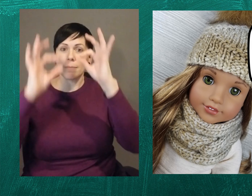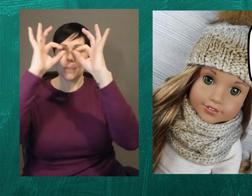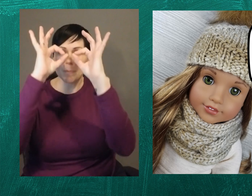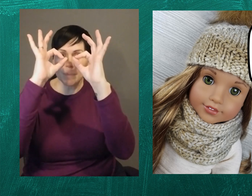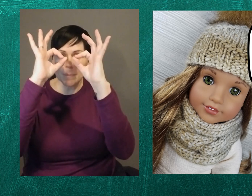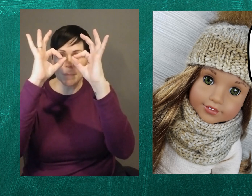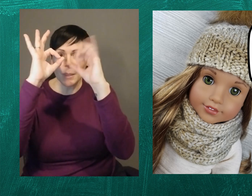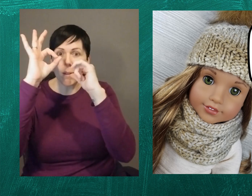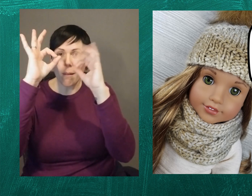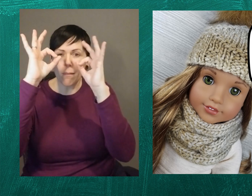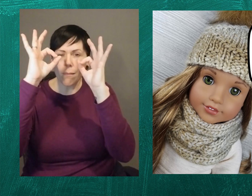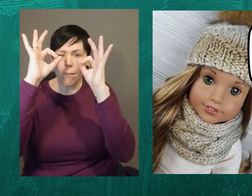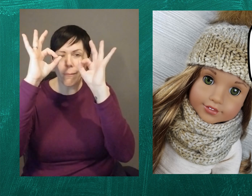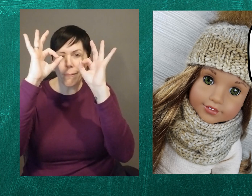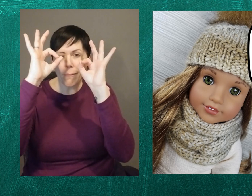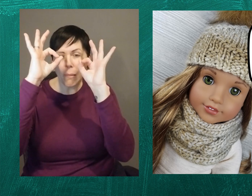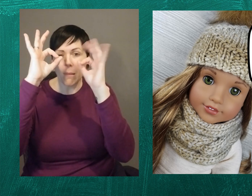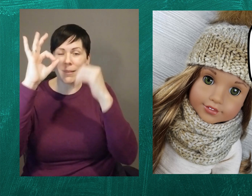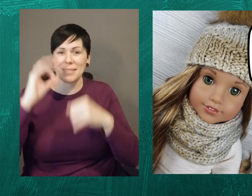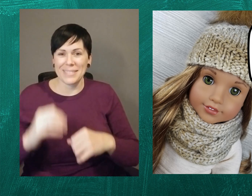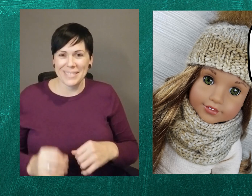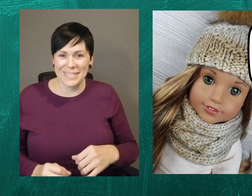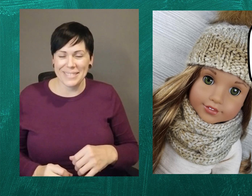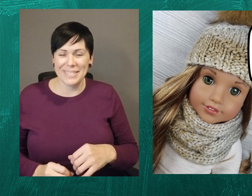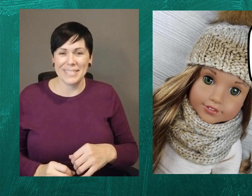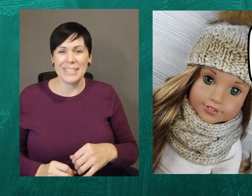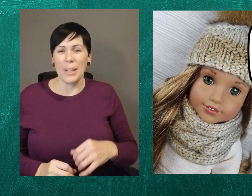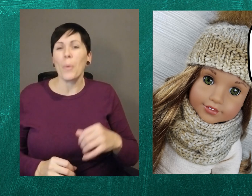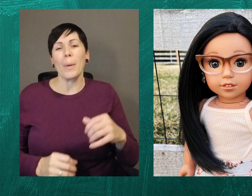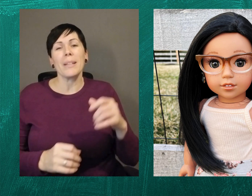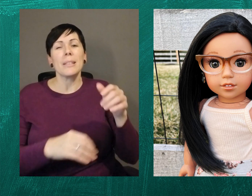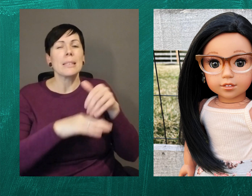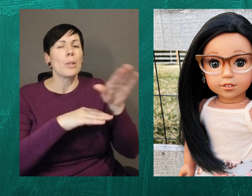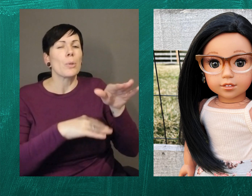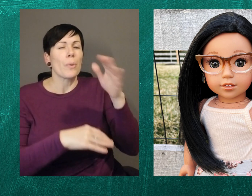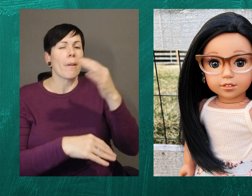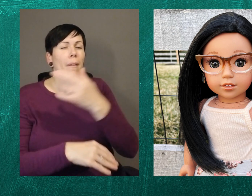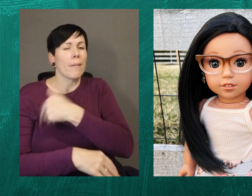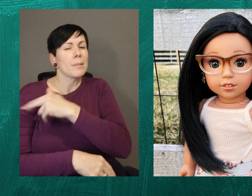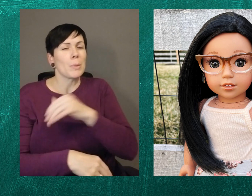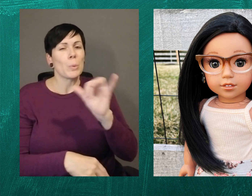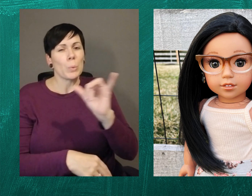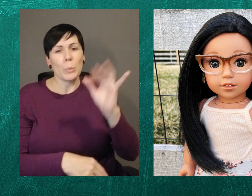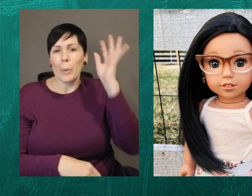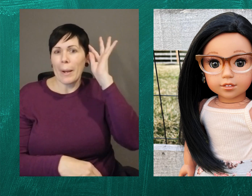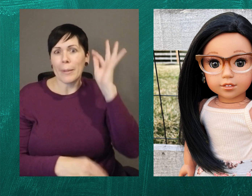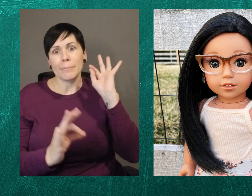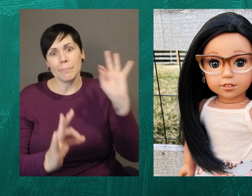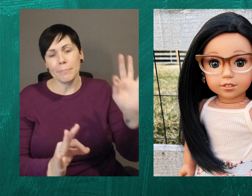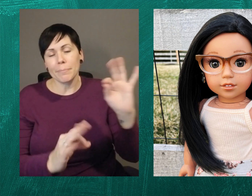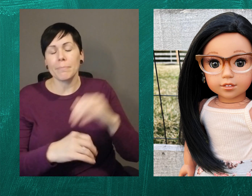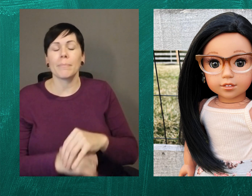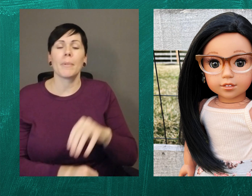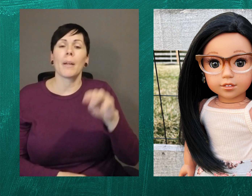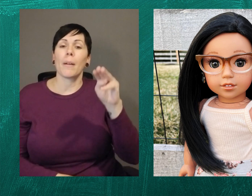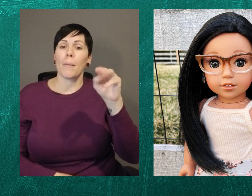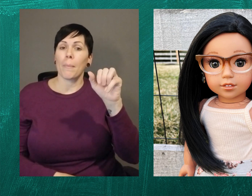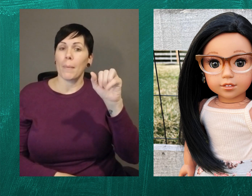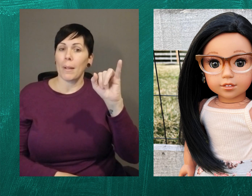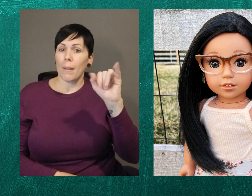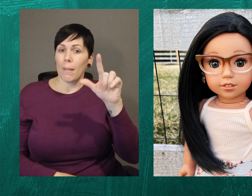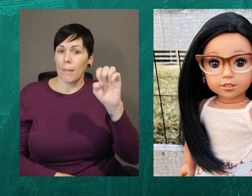hospital about a year ago. So yeah, she's in great shape. Miley, who is a customized